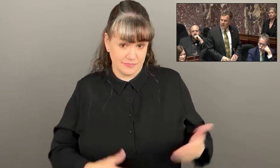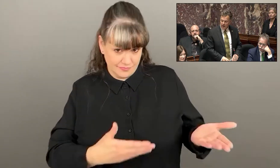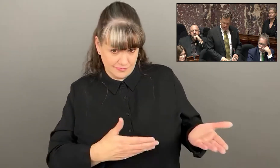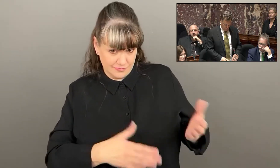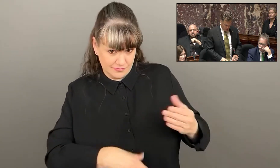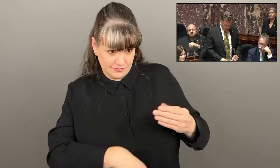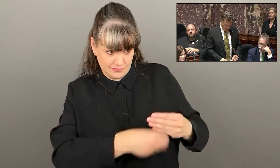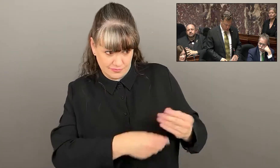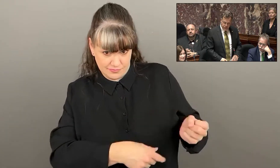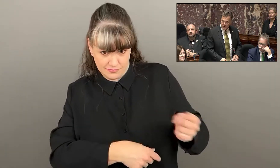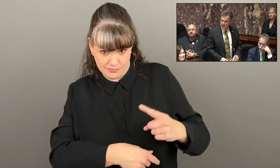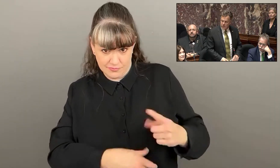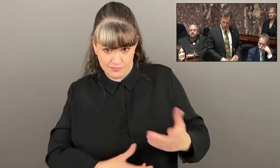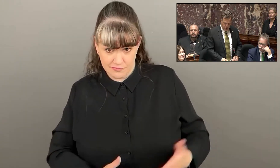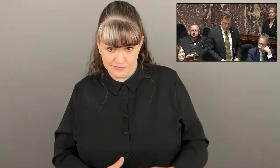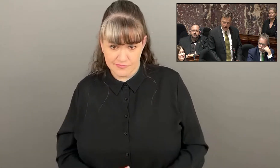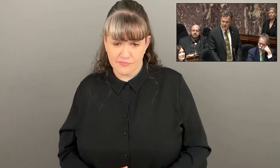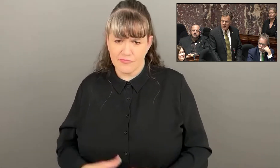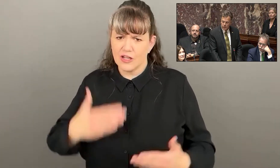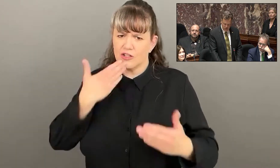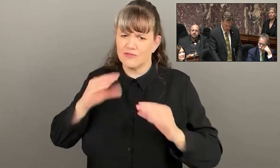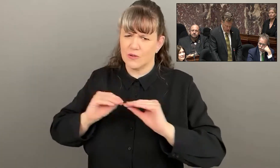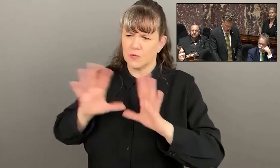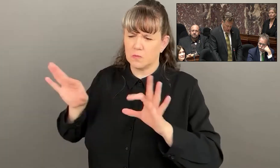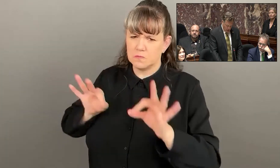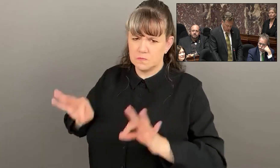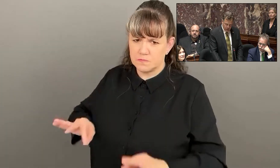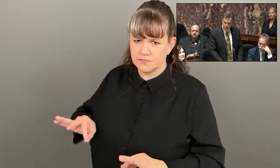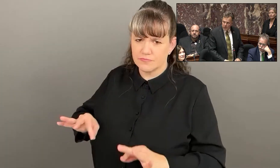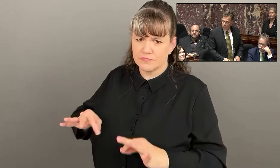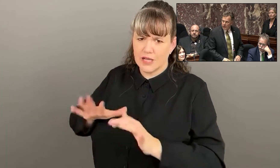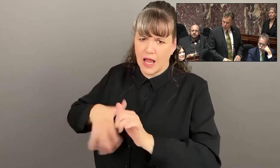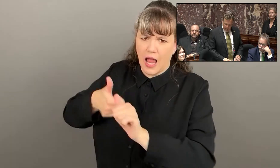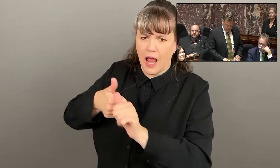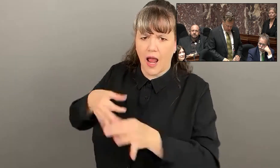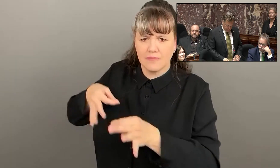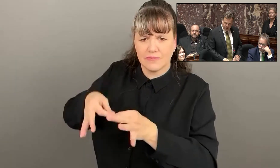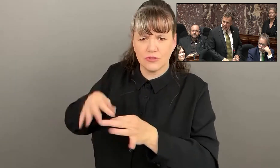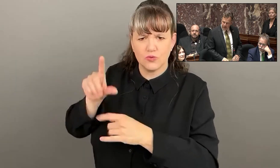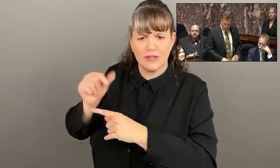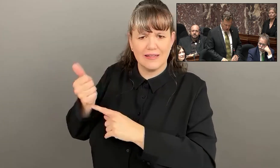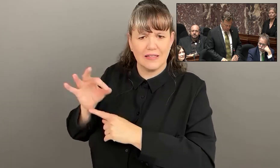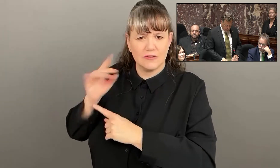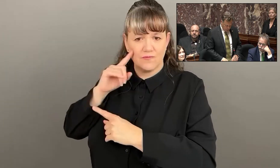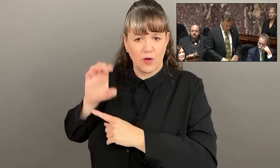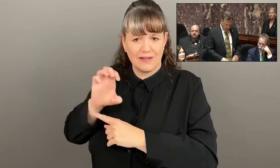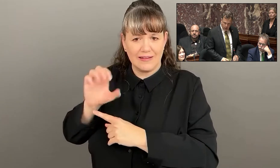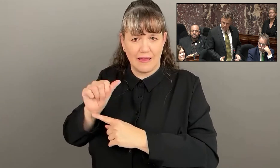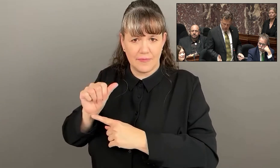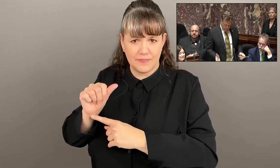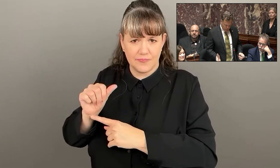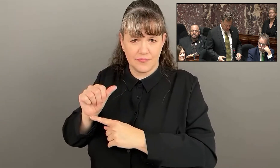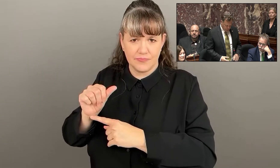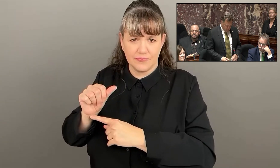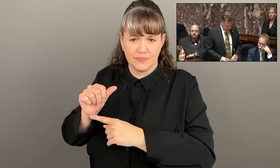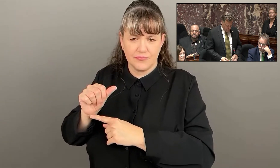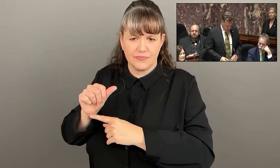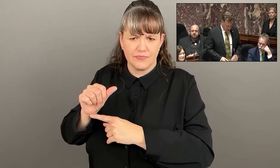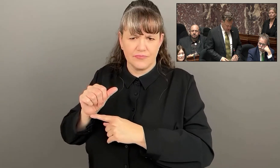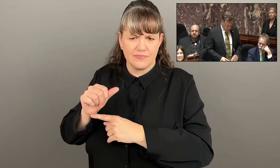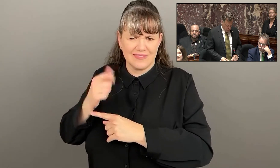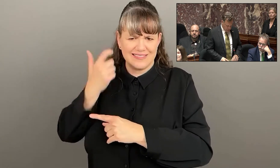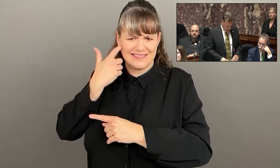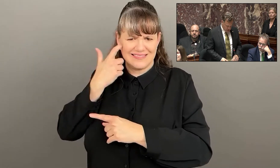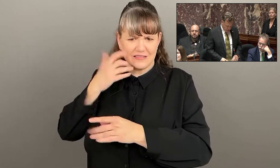updating the EA process in 2019, which leads me to wonder why it's being sidelined now by bills in front of this